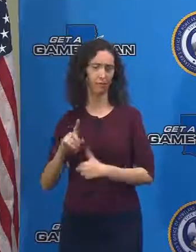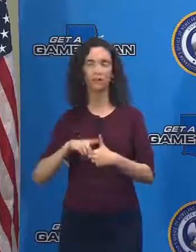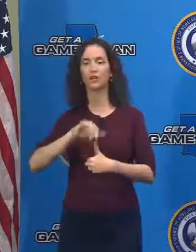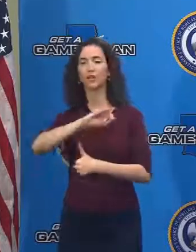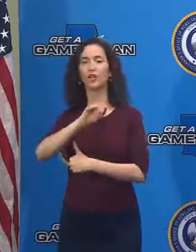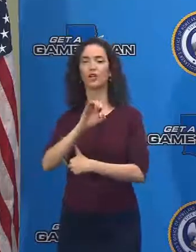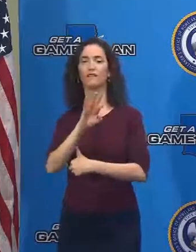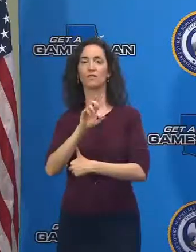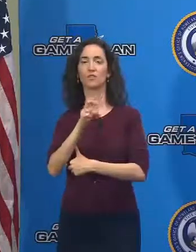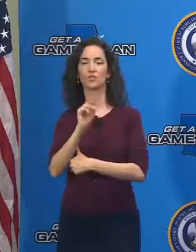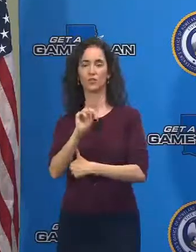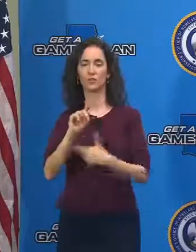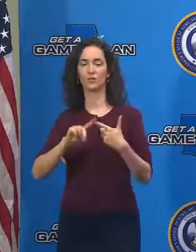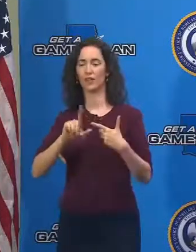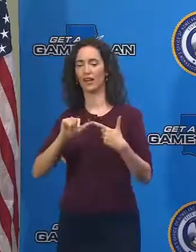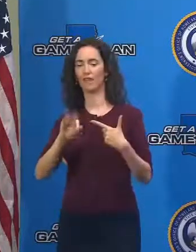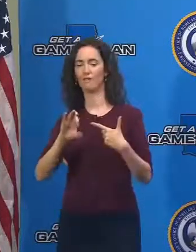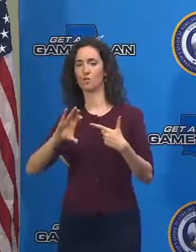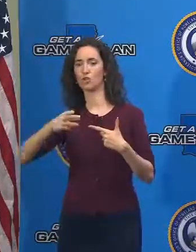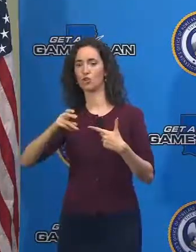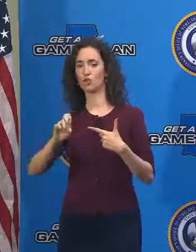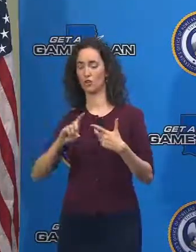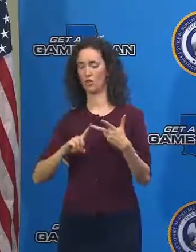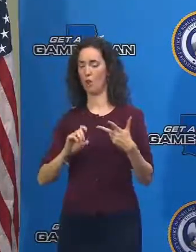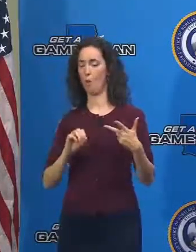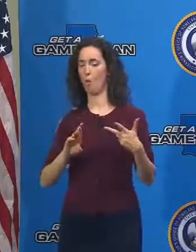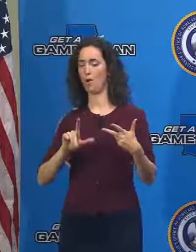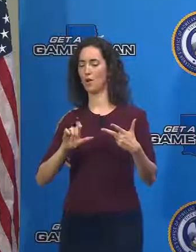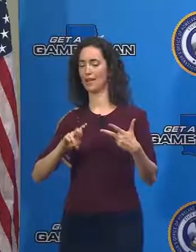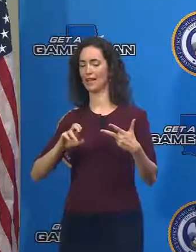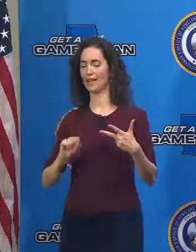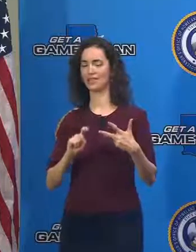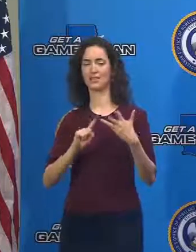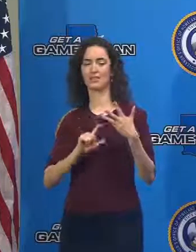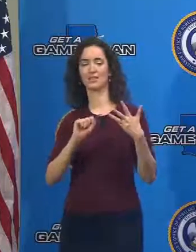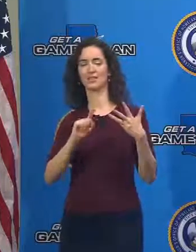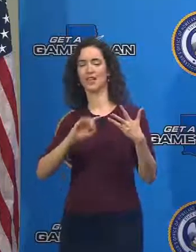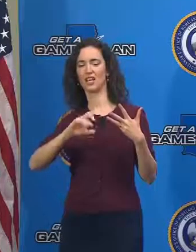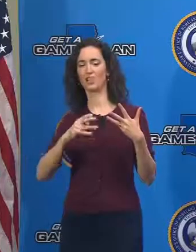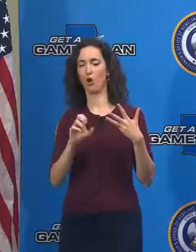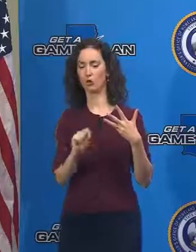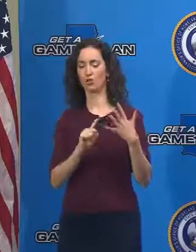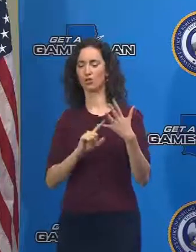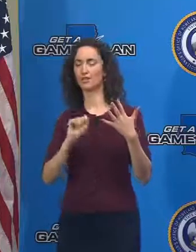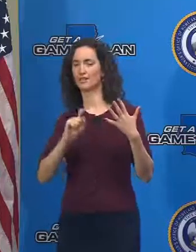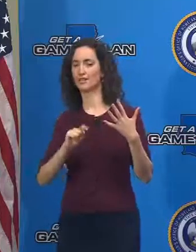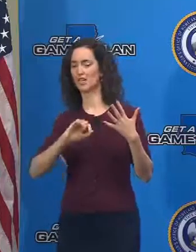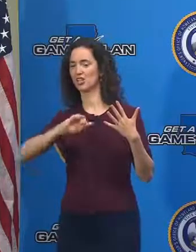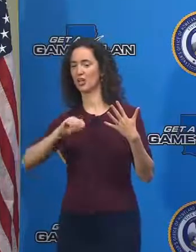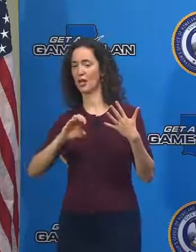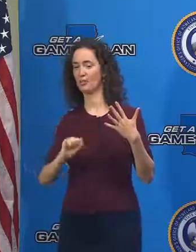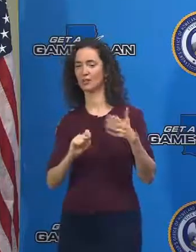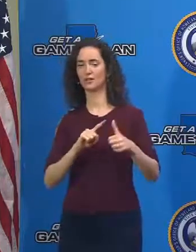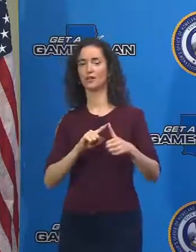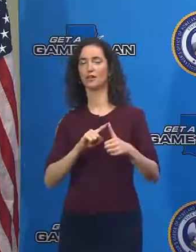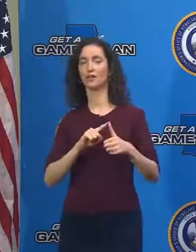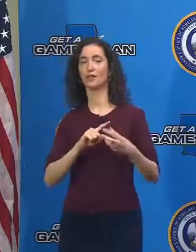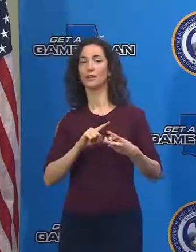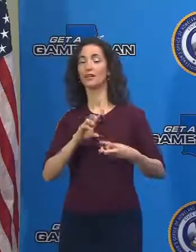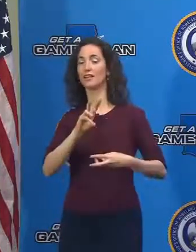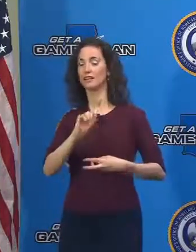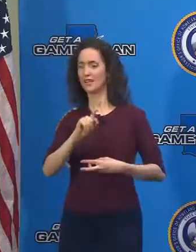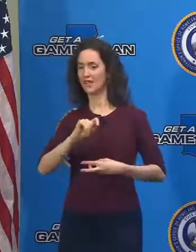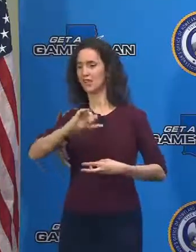Jefferson, Lafourche, Orleans, St. Charles, St. James, St. John, and